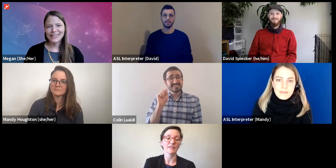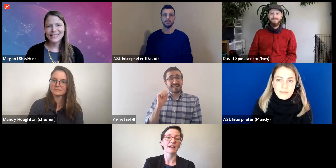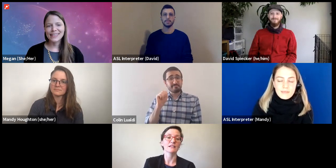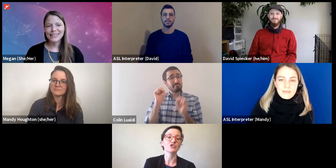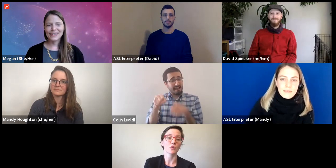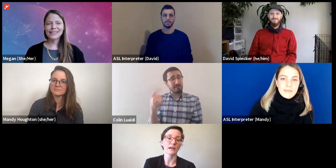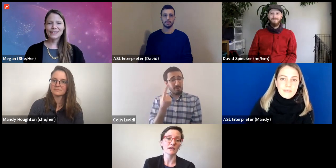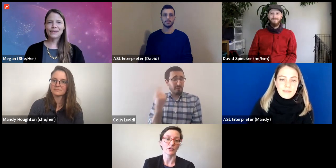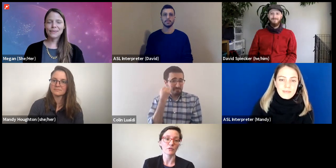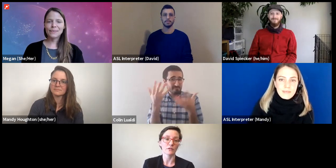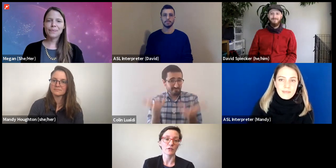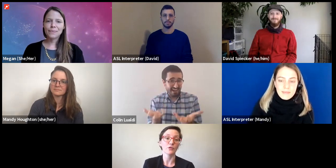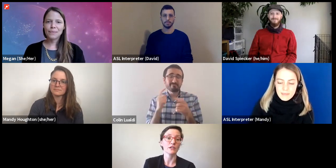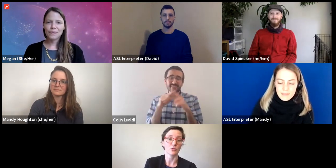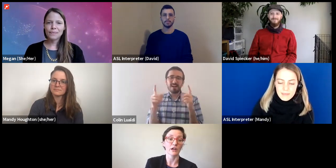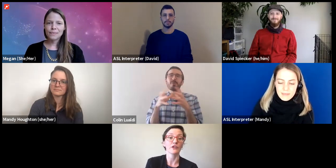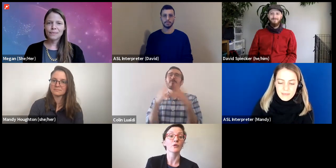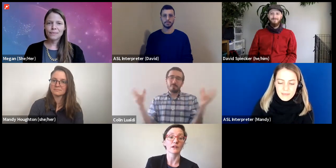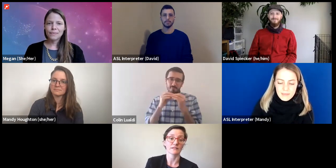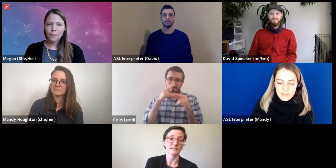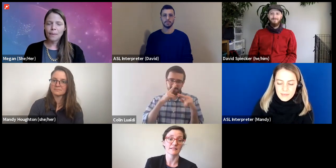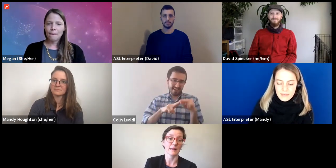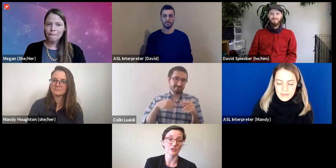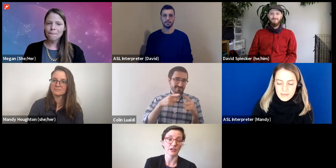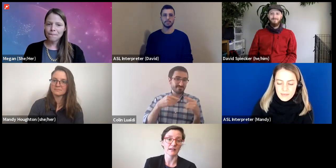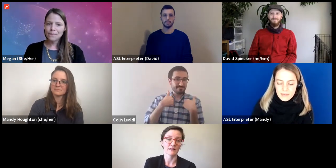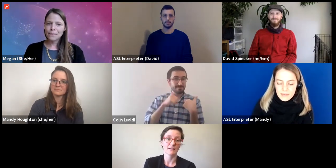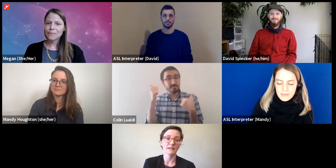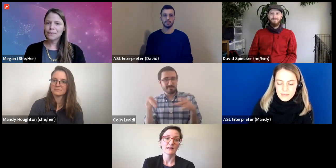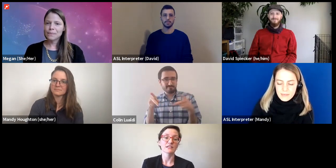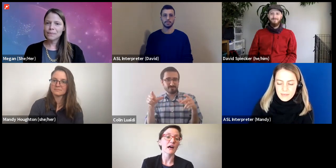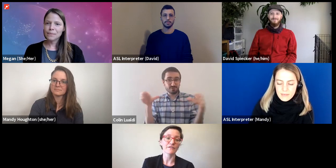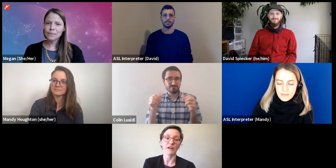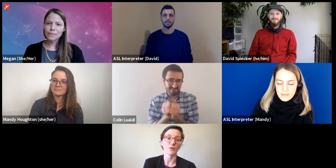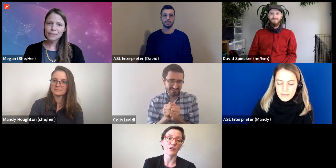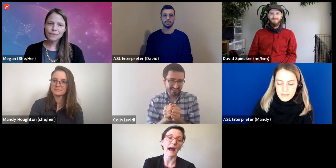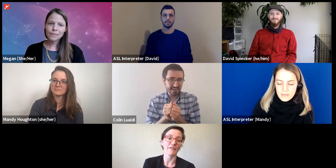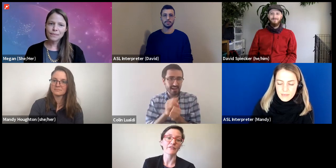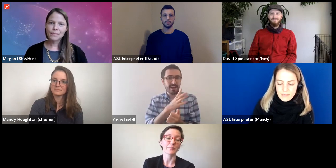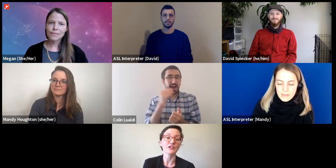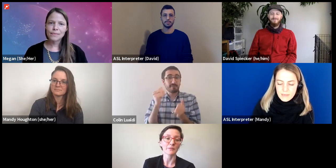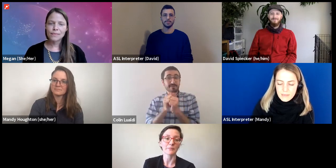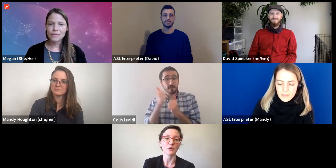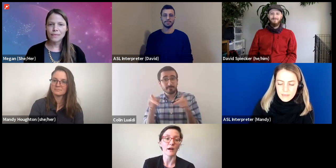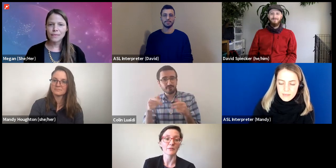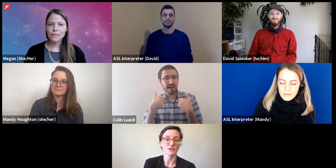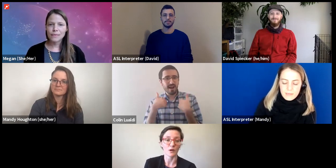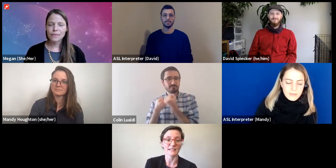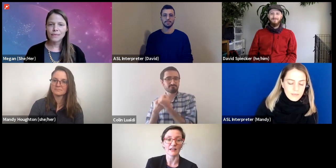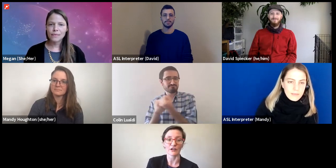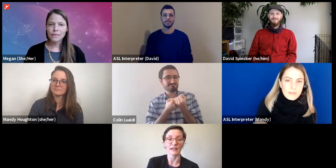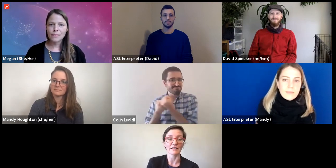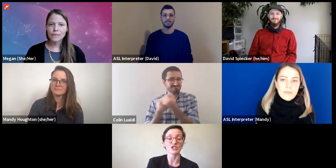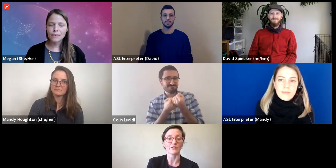you that can join you or you can join on your STEM journey. It's a lot of fun when you have a bunch of people who are able to